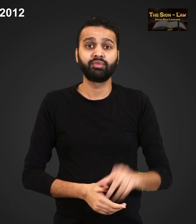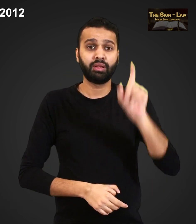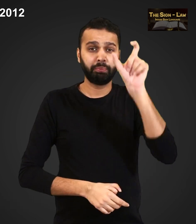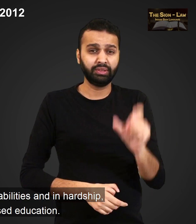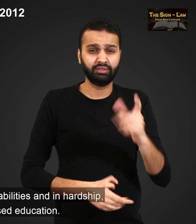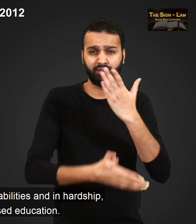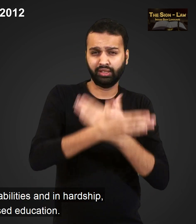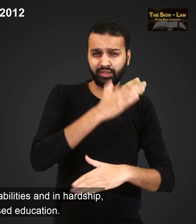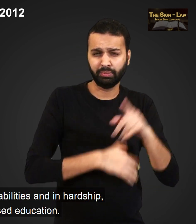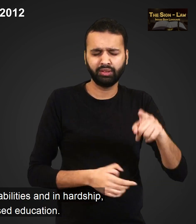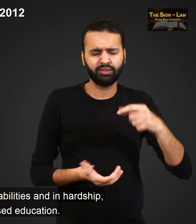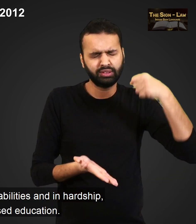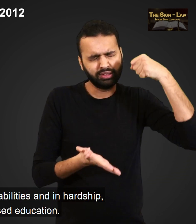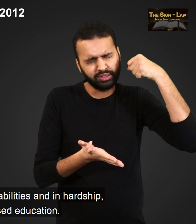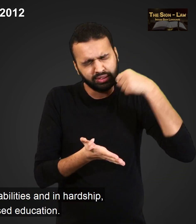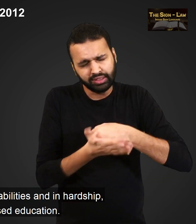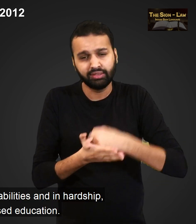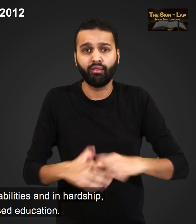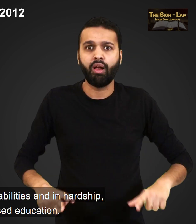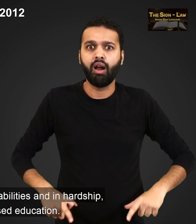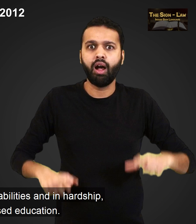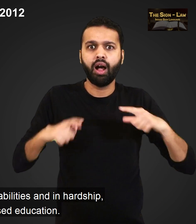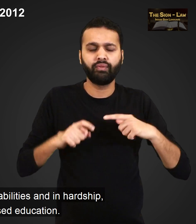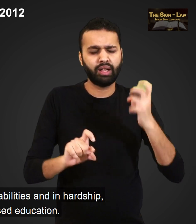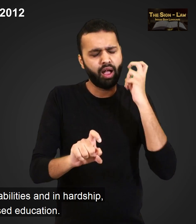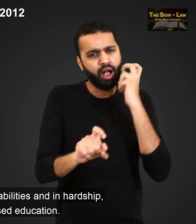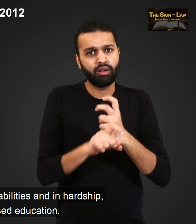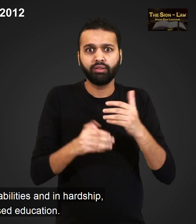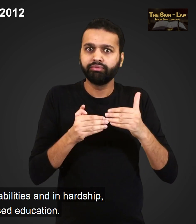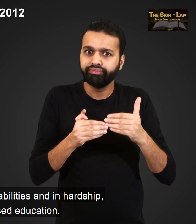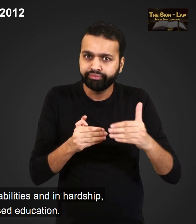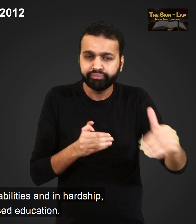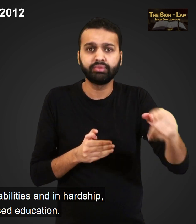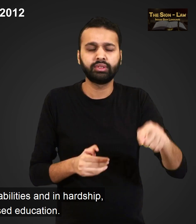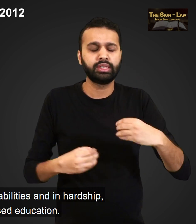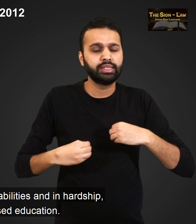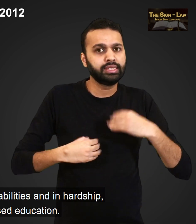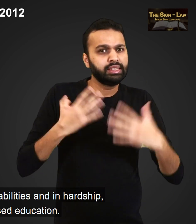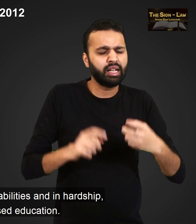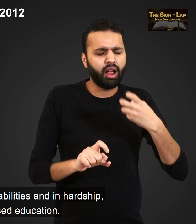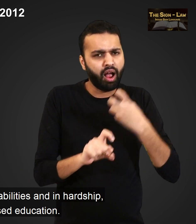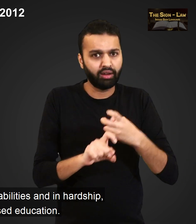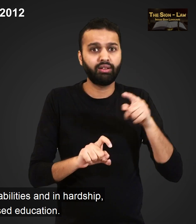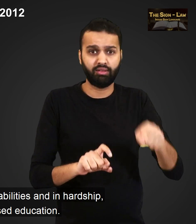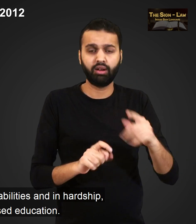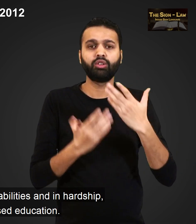Those children with severe disabilities and in hardship, can opt for home-based education.